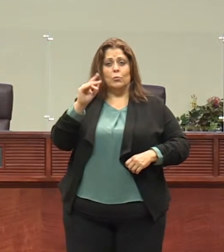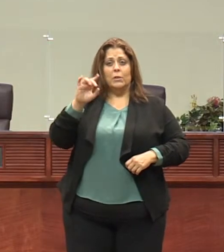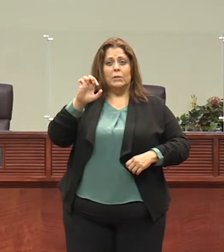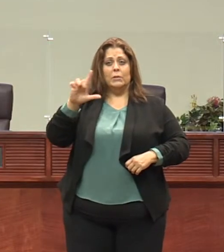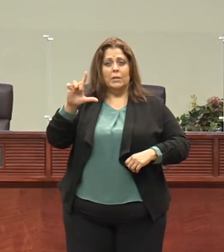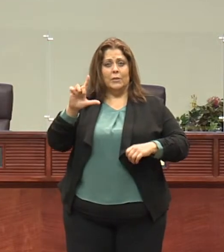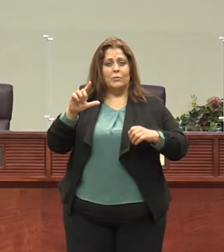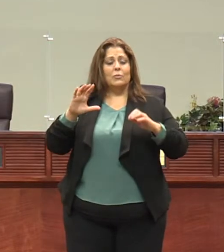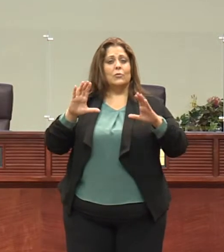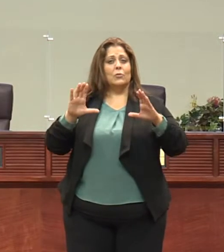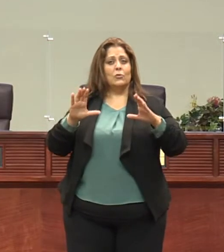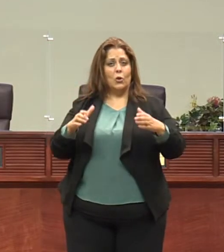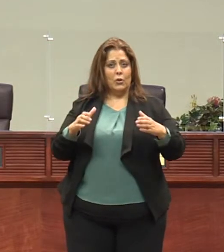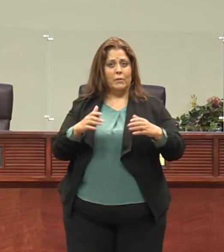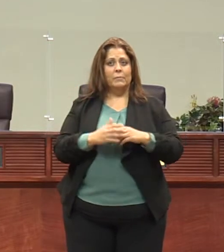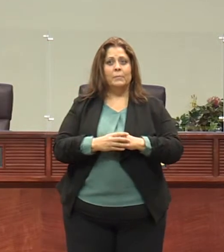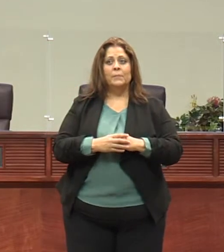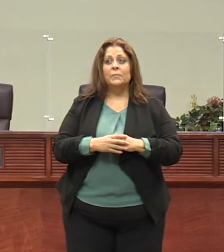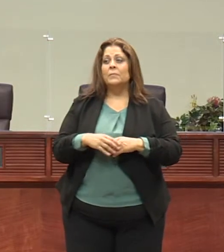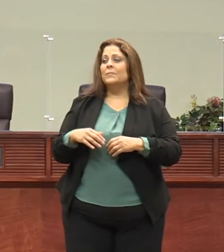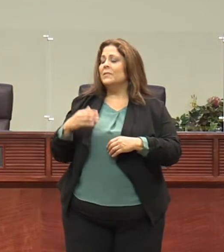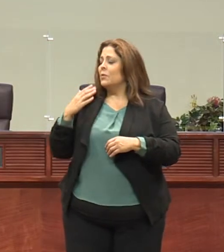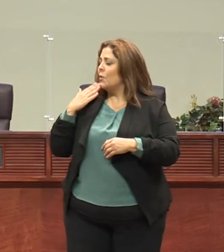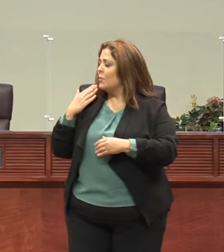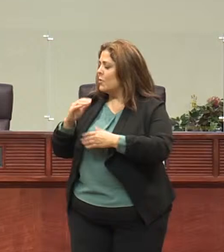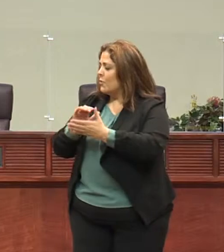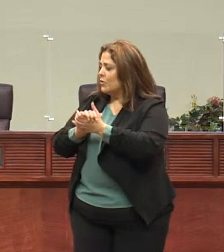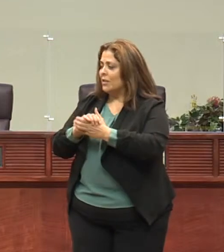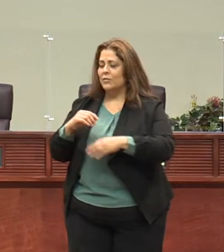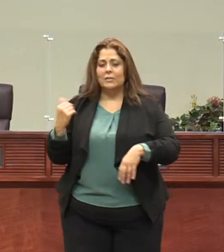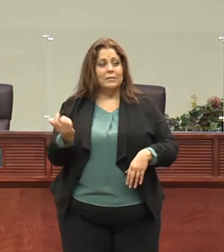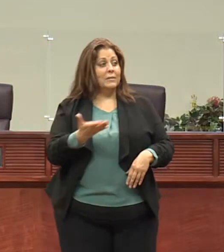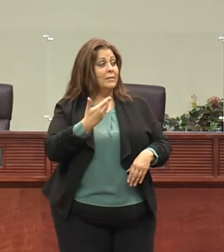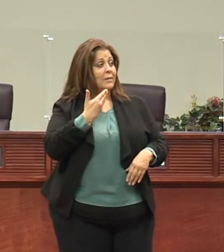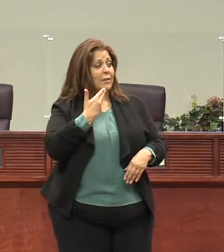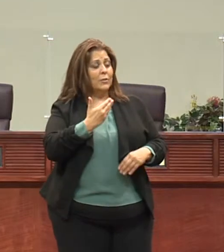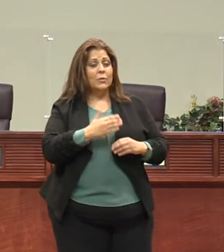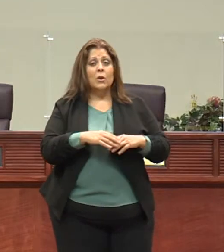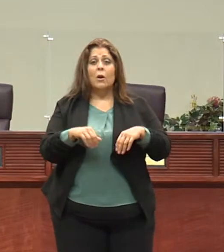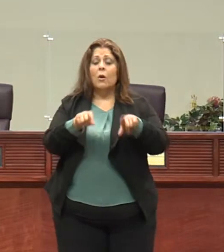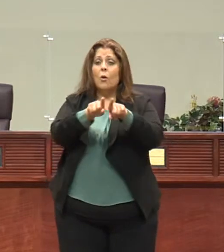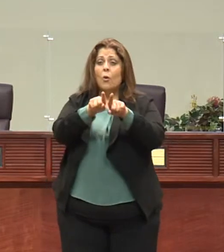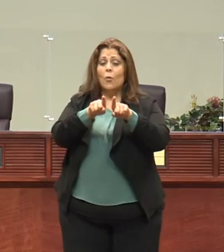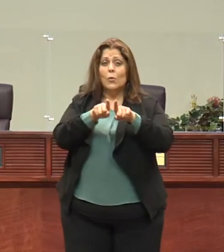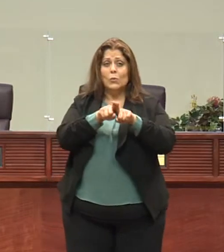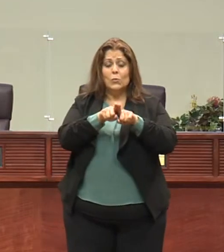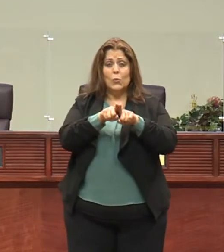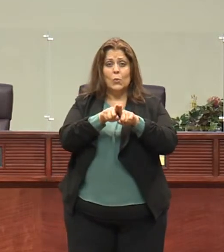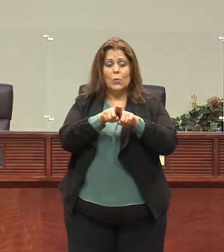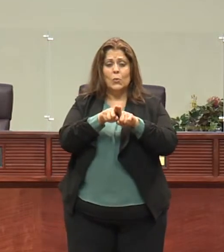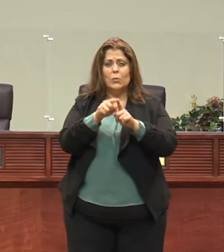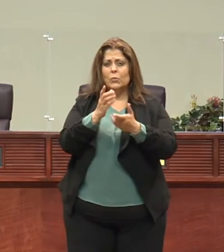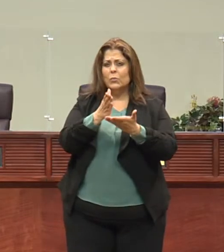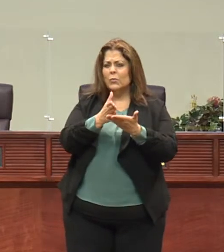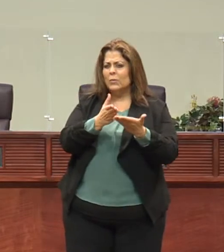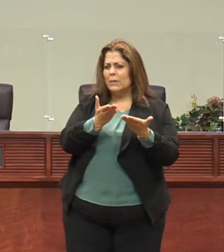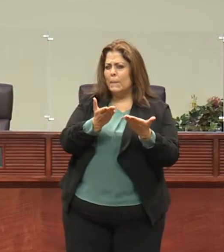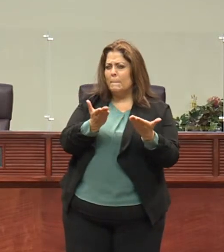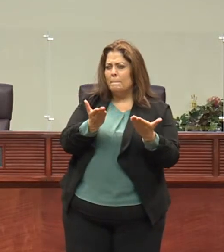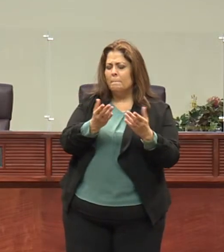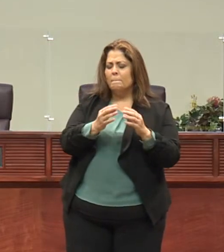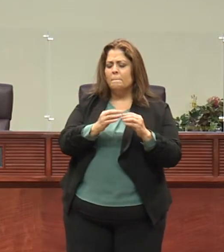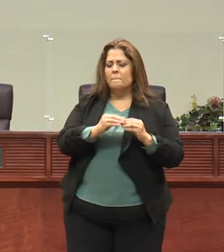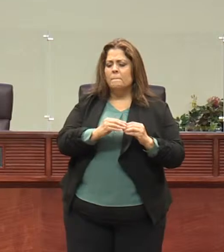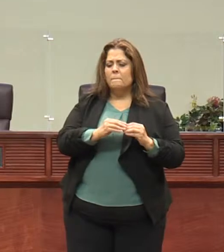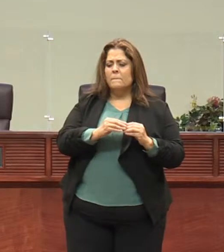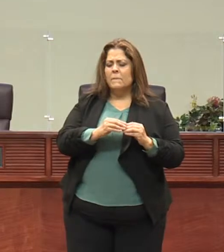Judge. Also, to some may ask the question, how is it that